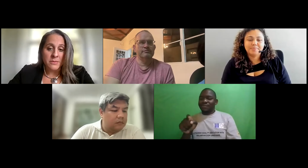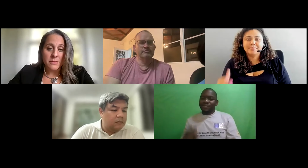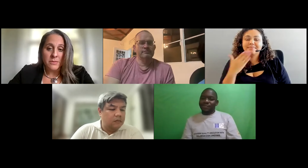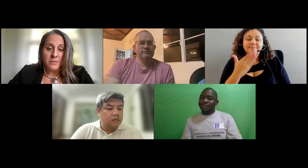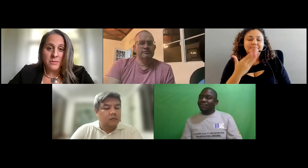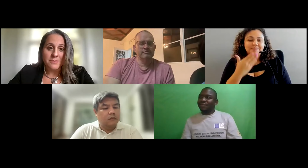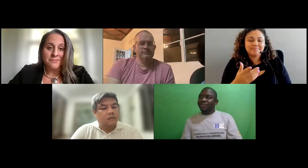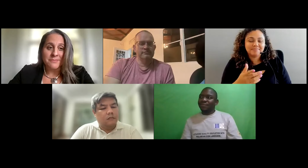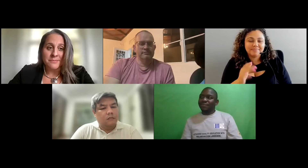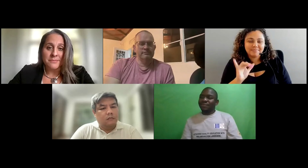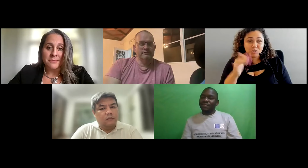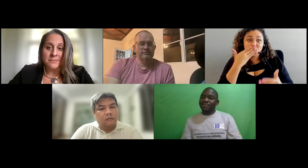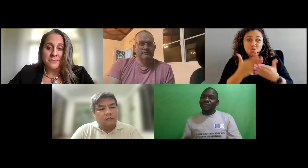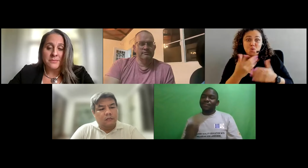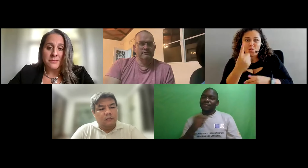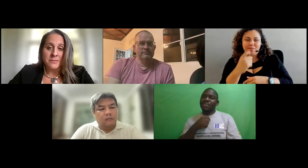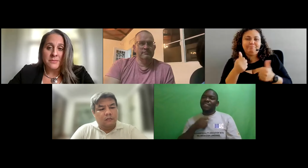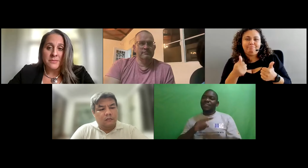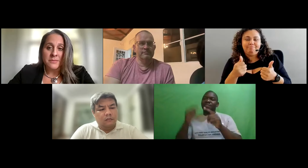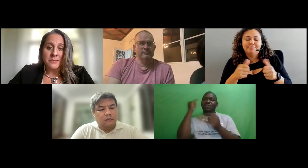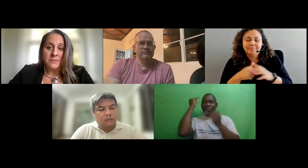Thank you so much. That's a good question.